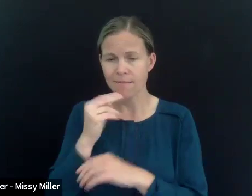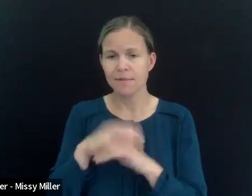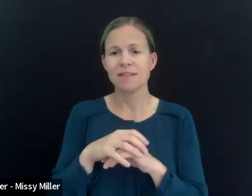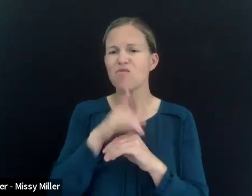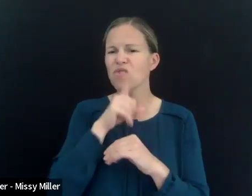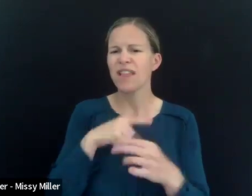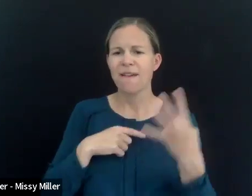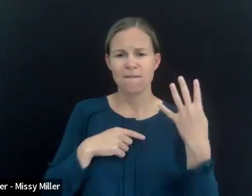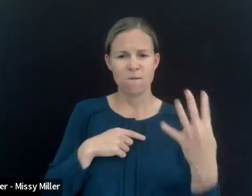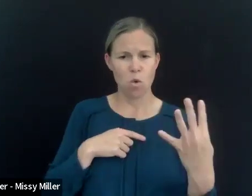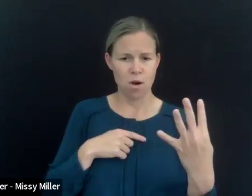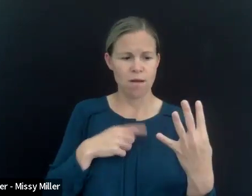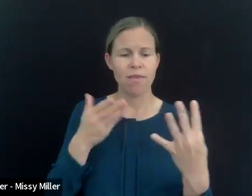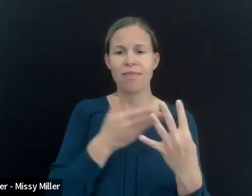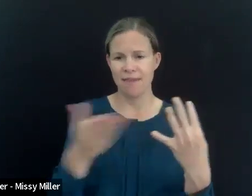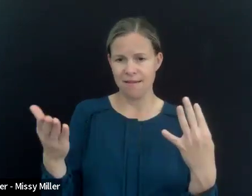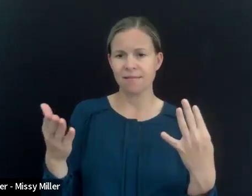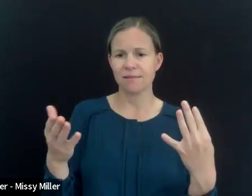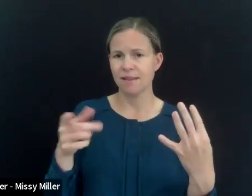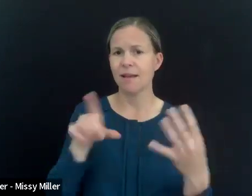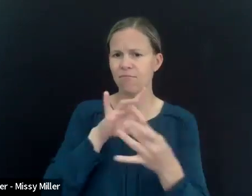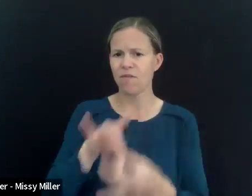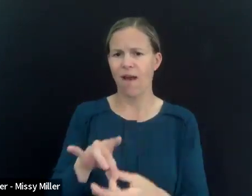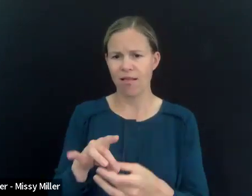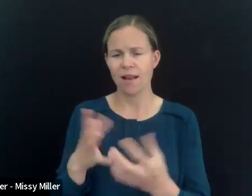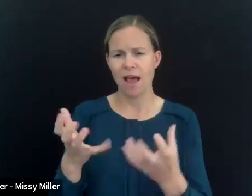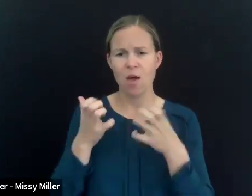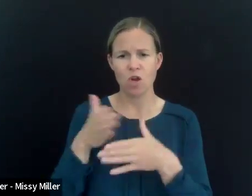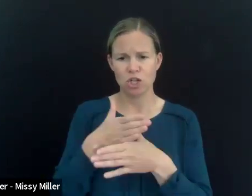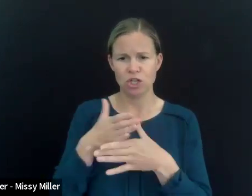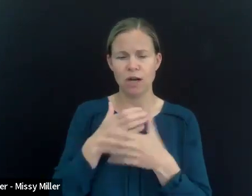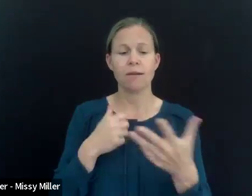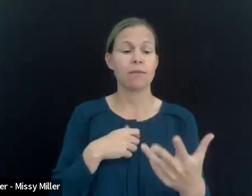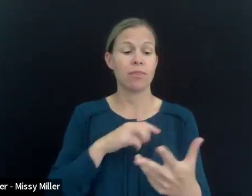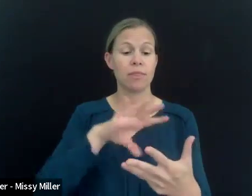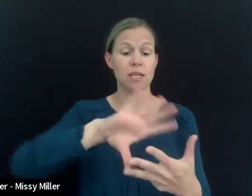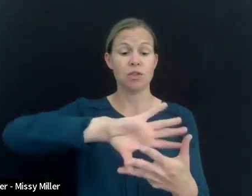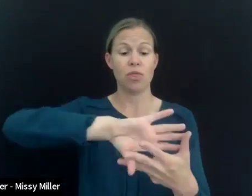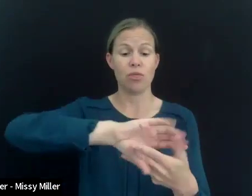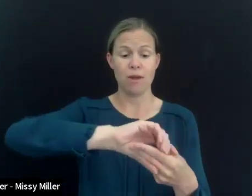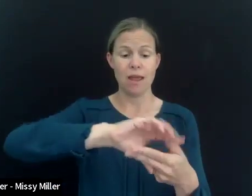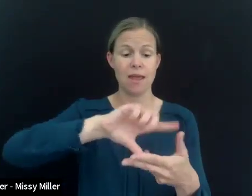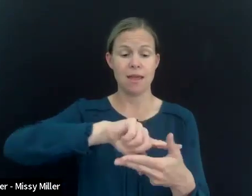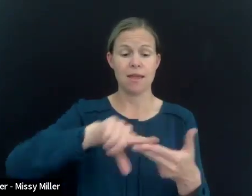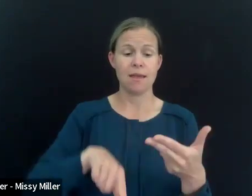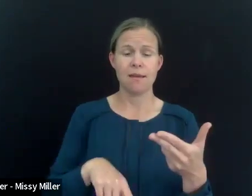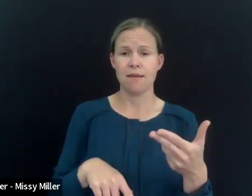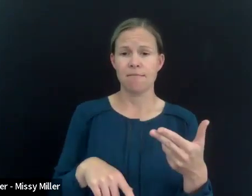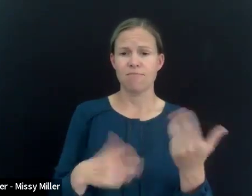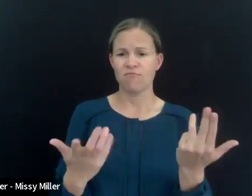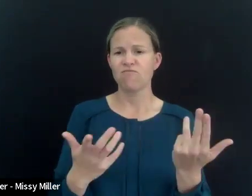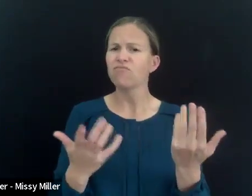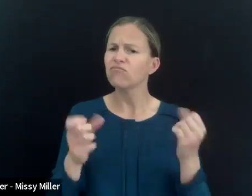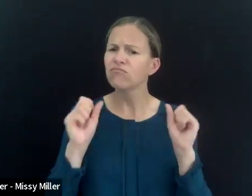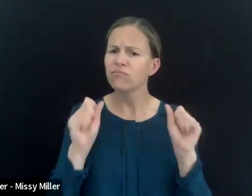very relevant that I'd like to share. The first 3 are very tangible embodied